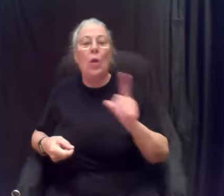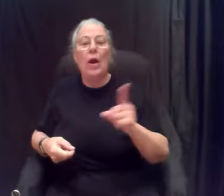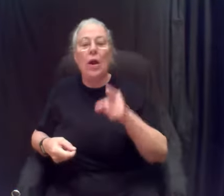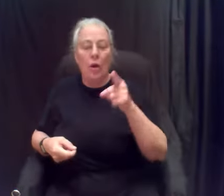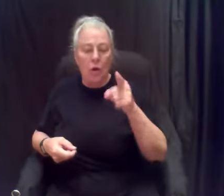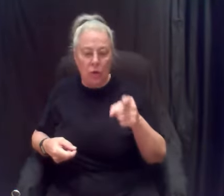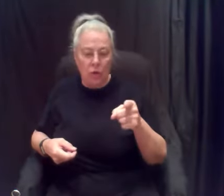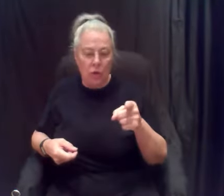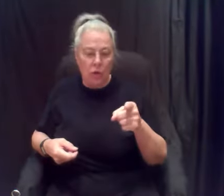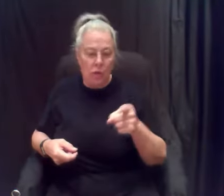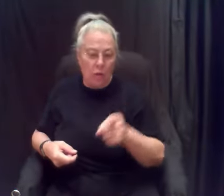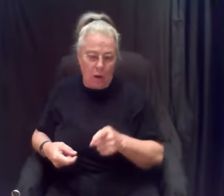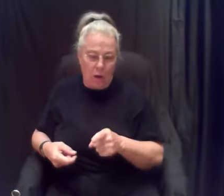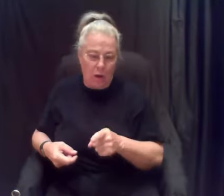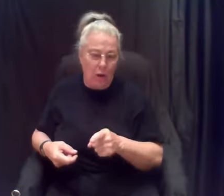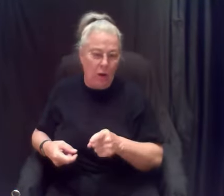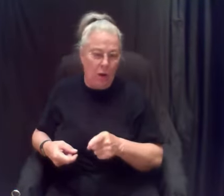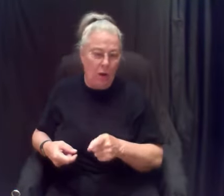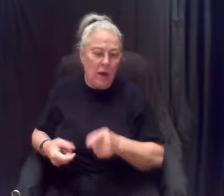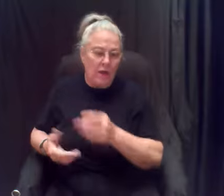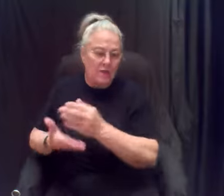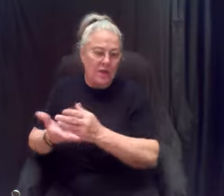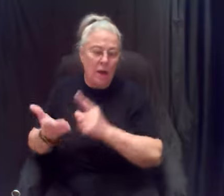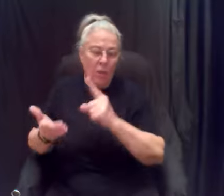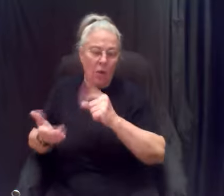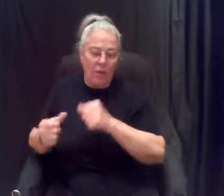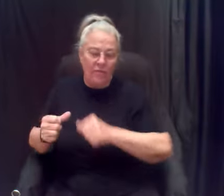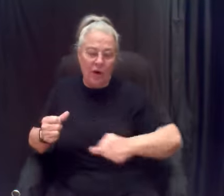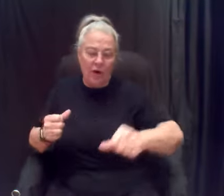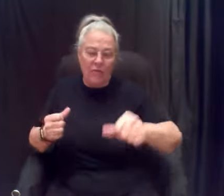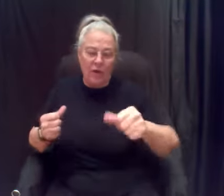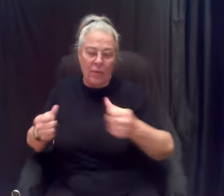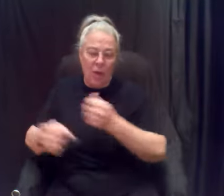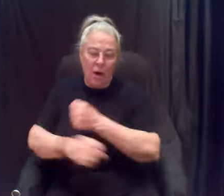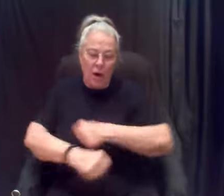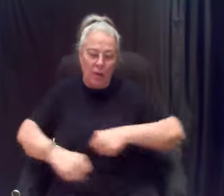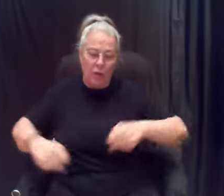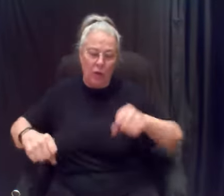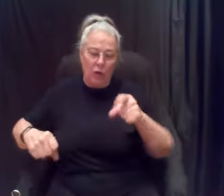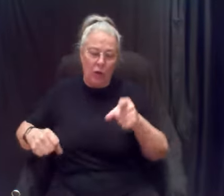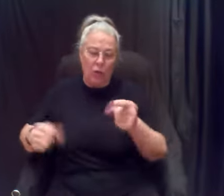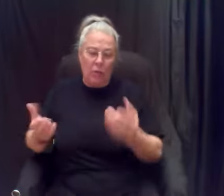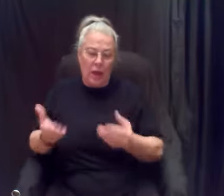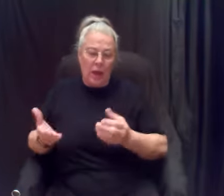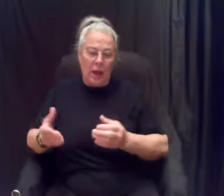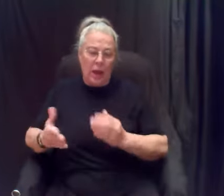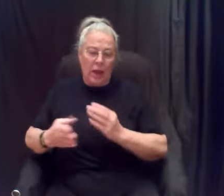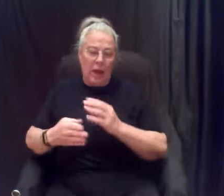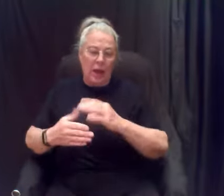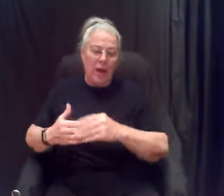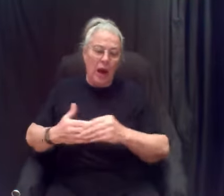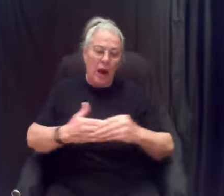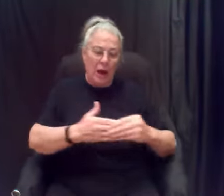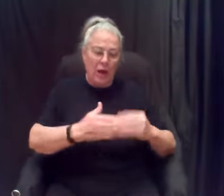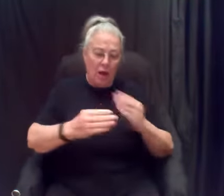where you are. Someone far from harbor you may guide